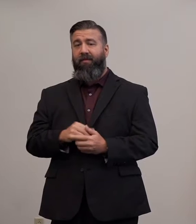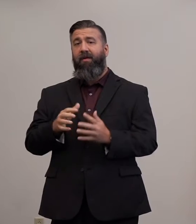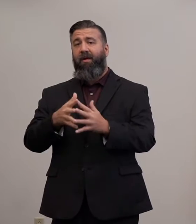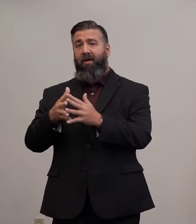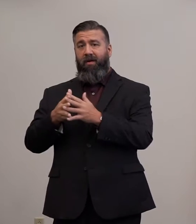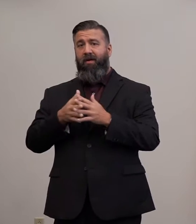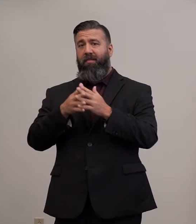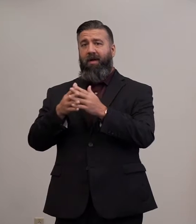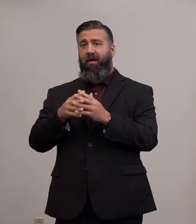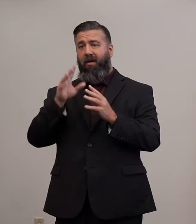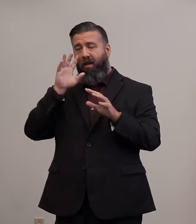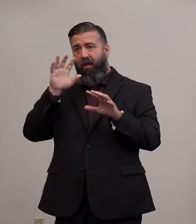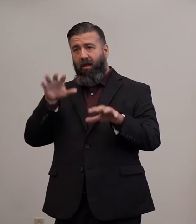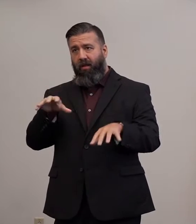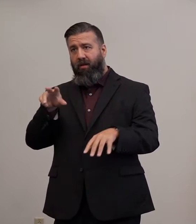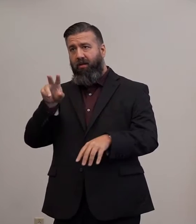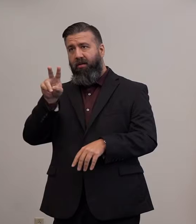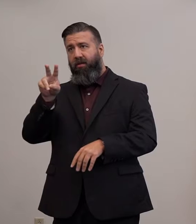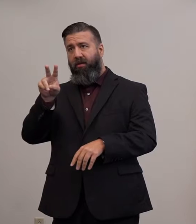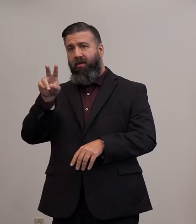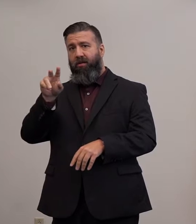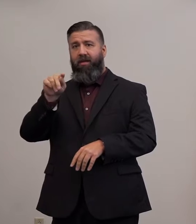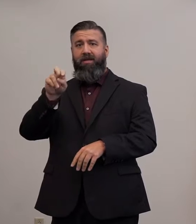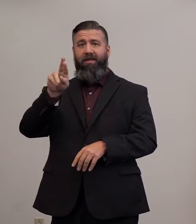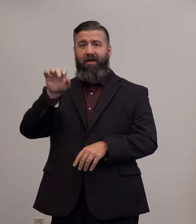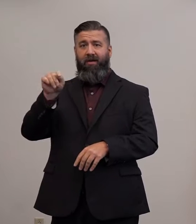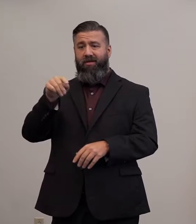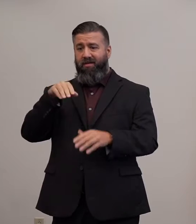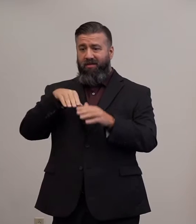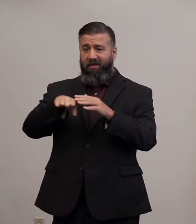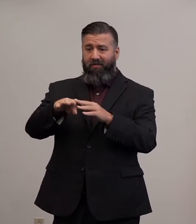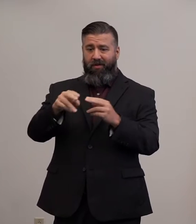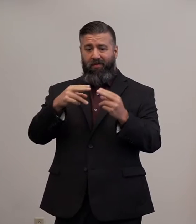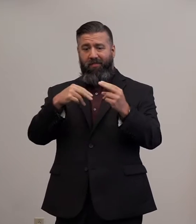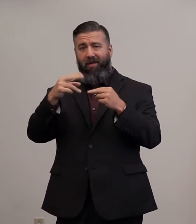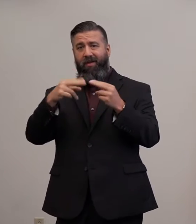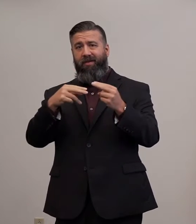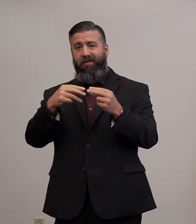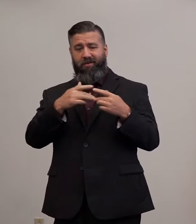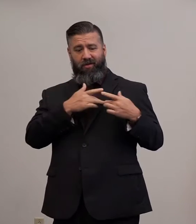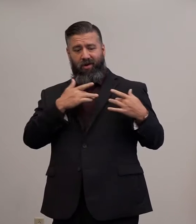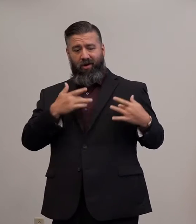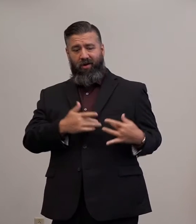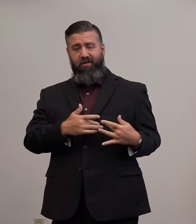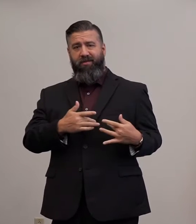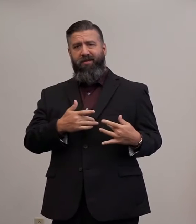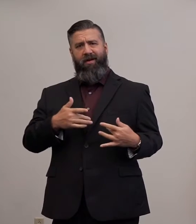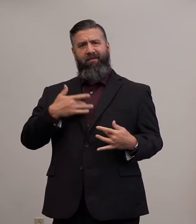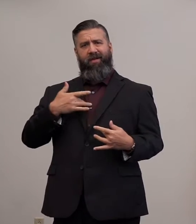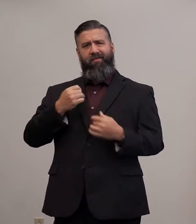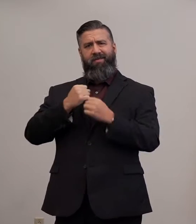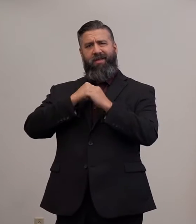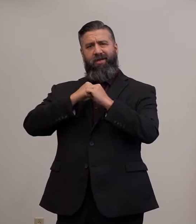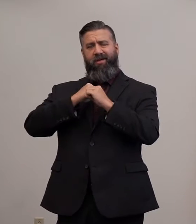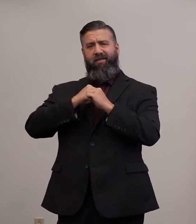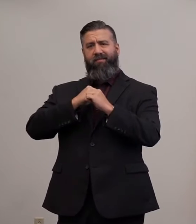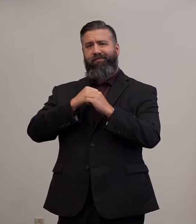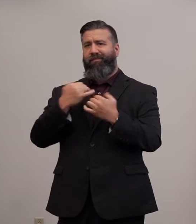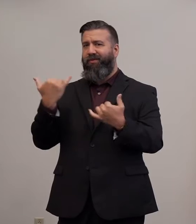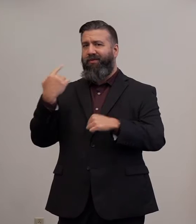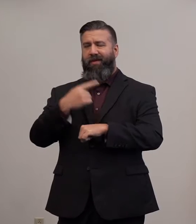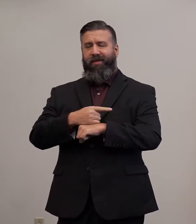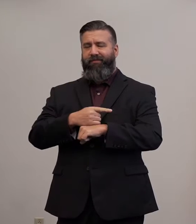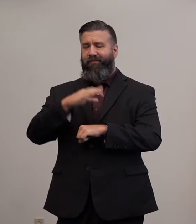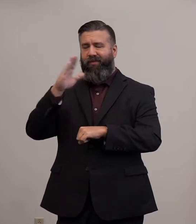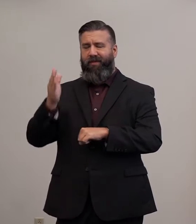America went numb as terrorists ripped into our buildings, our hearts, and our sense of security. It's a day we'll never